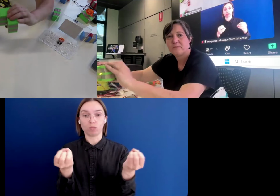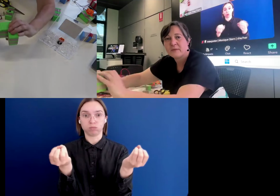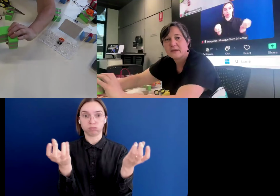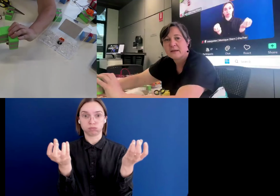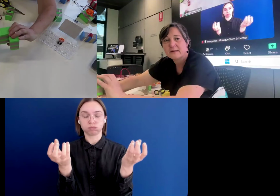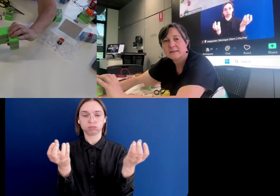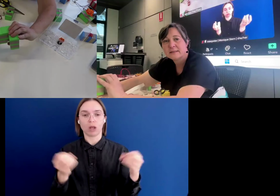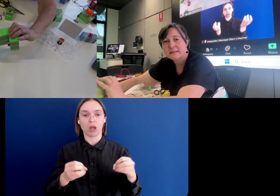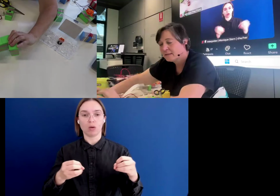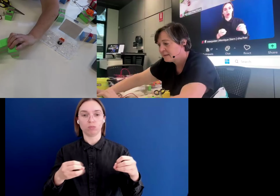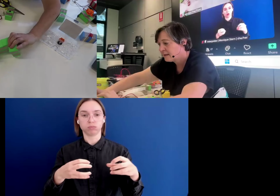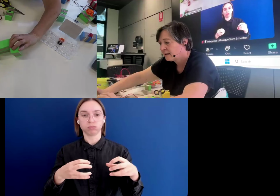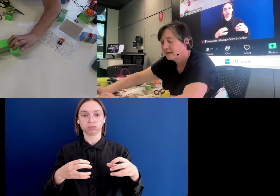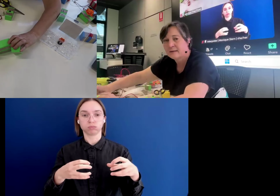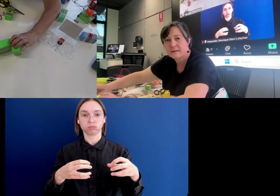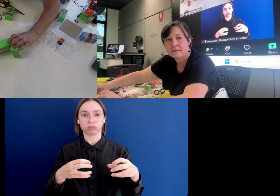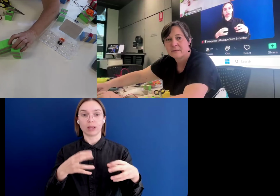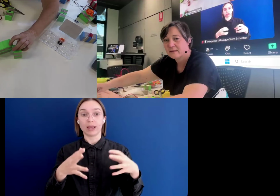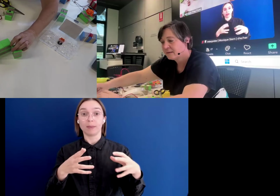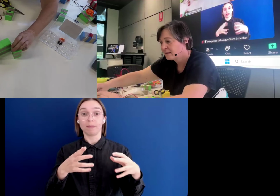home.